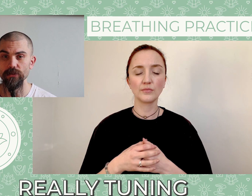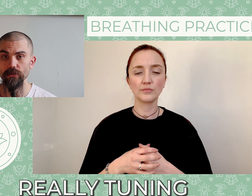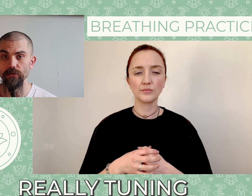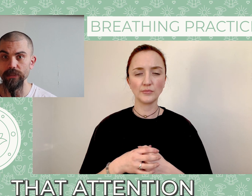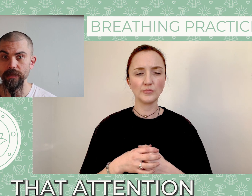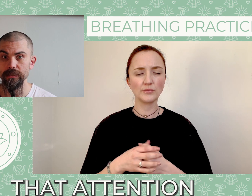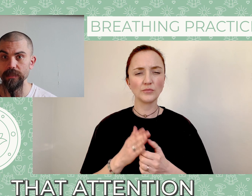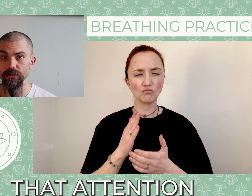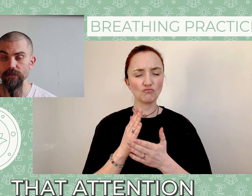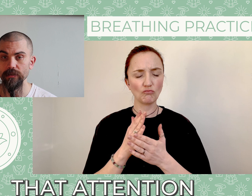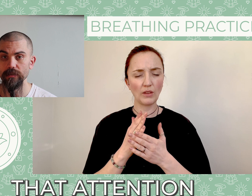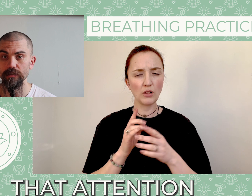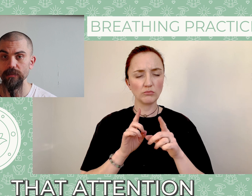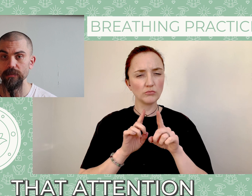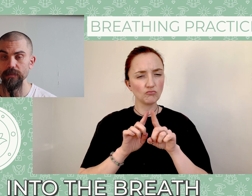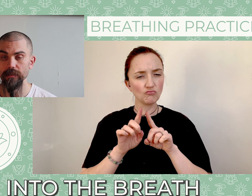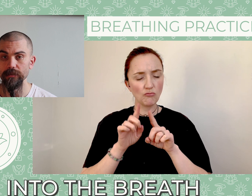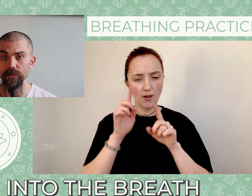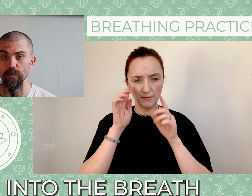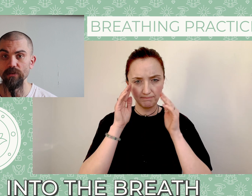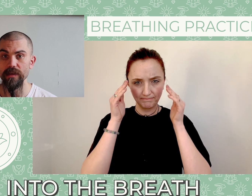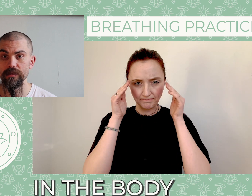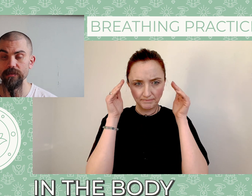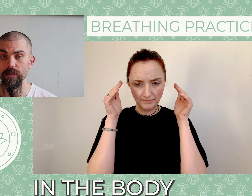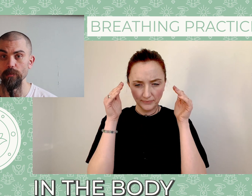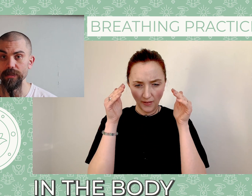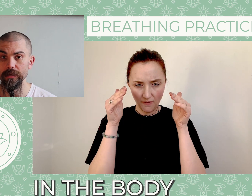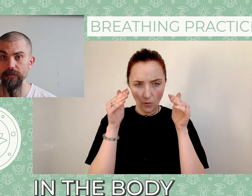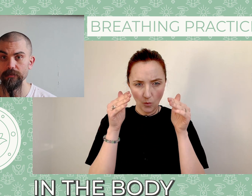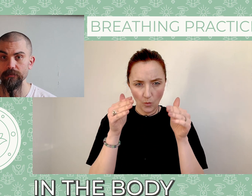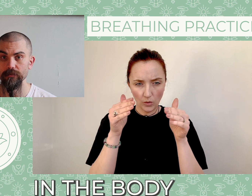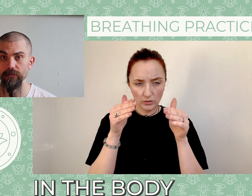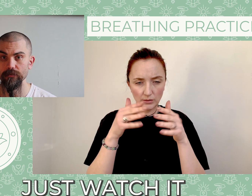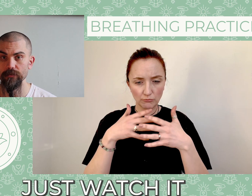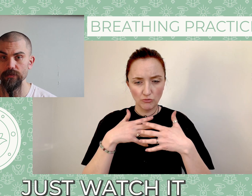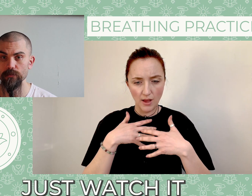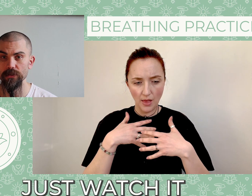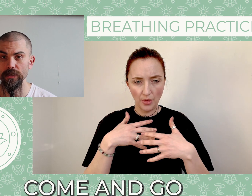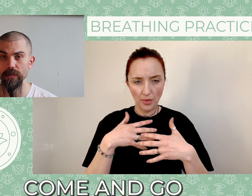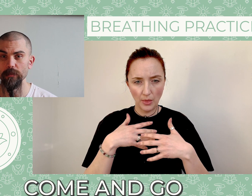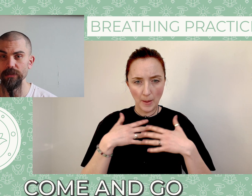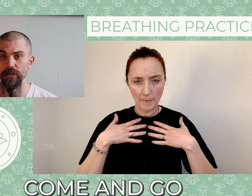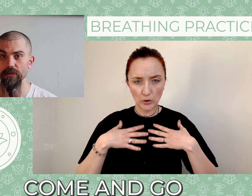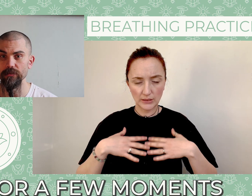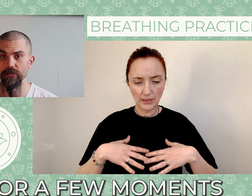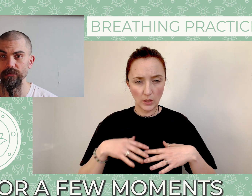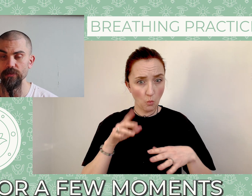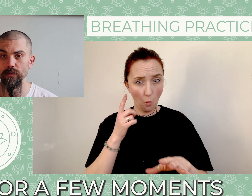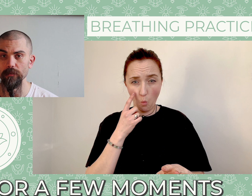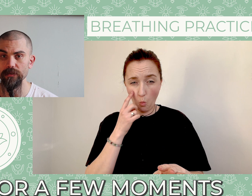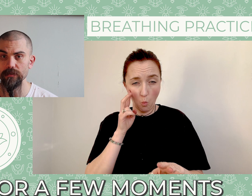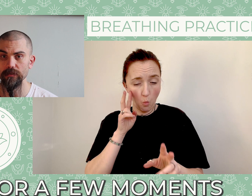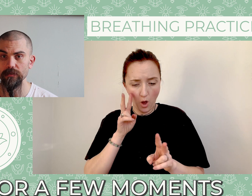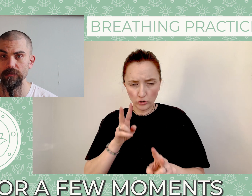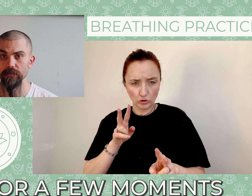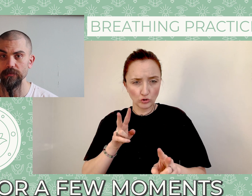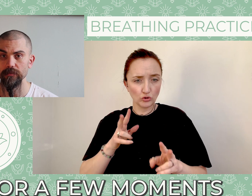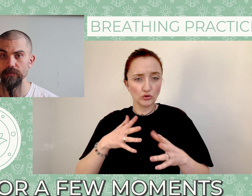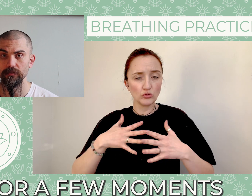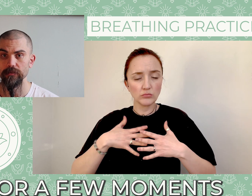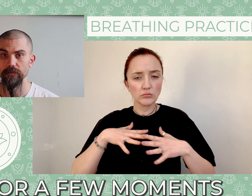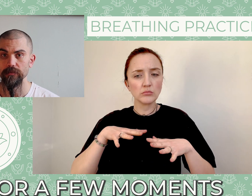Really tuning that attention into the breath in the body. Just watch it come and go for a few moments.